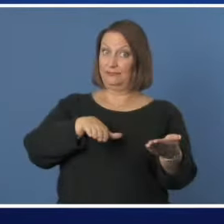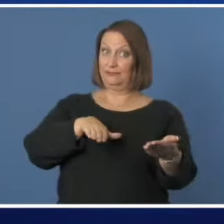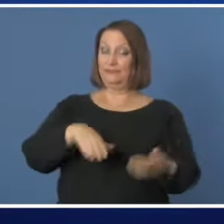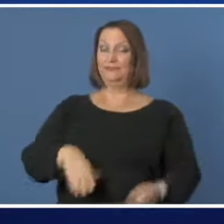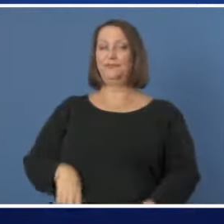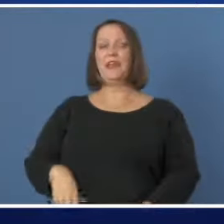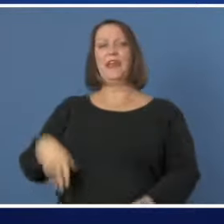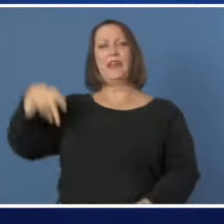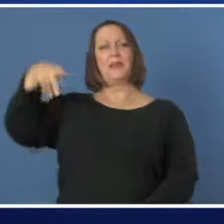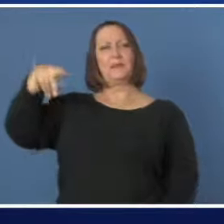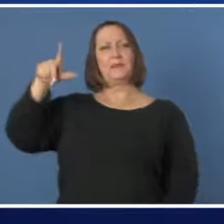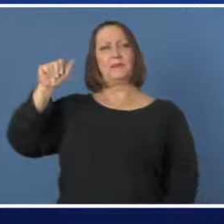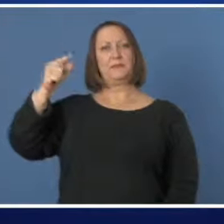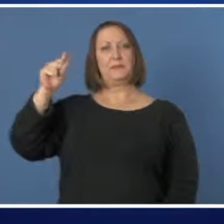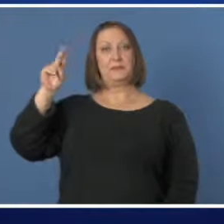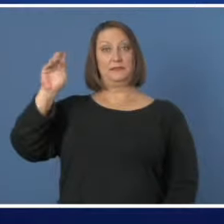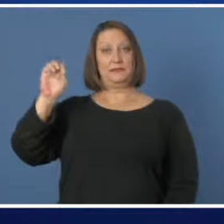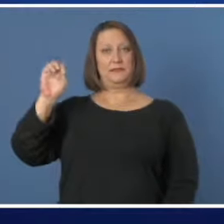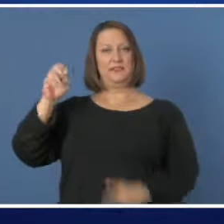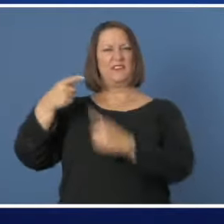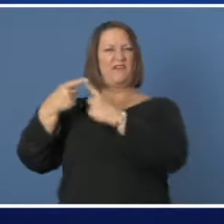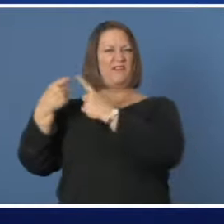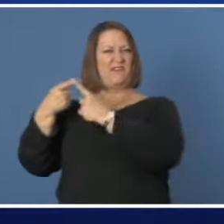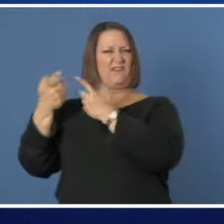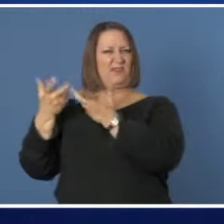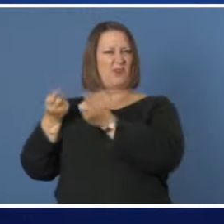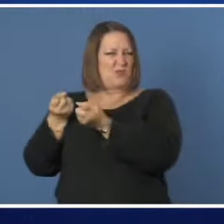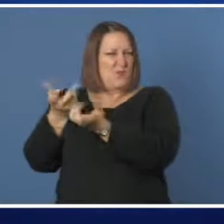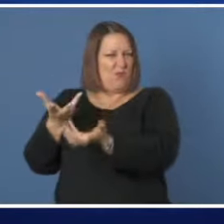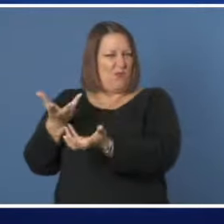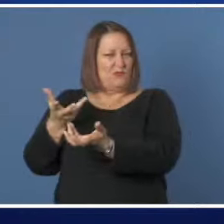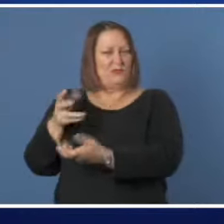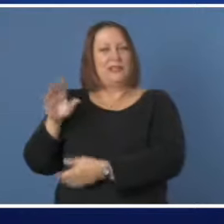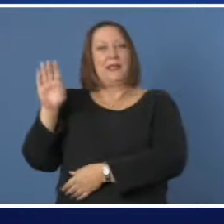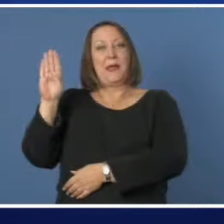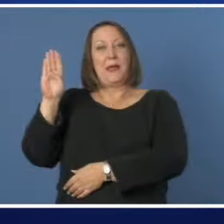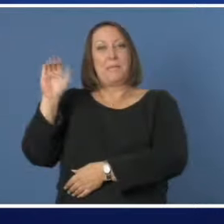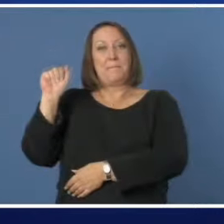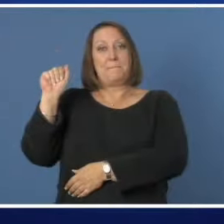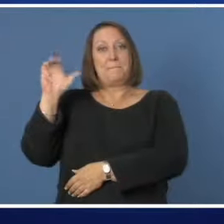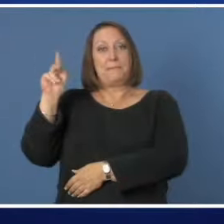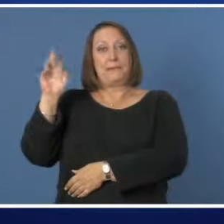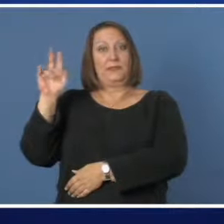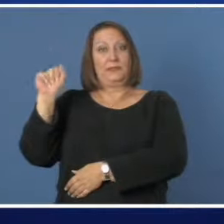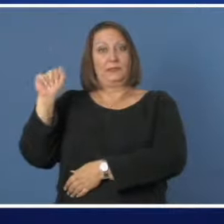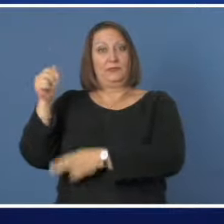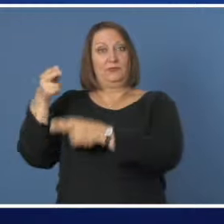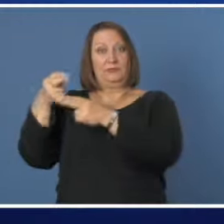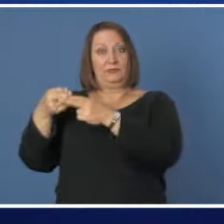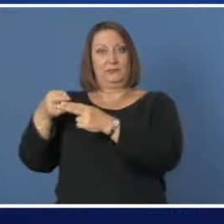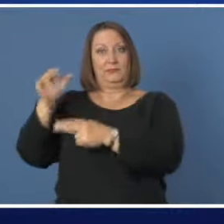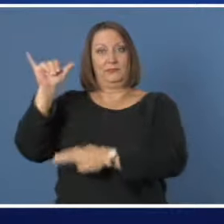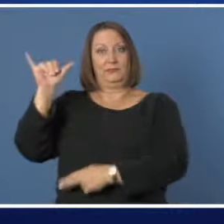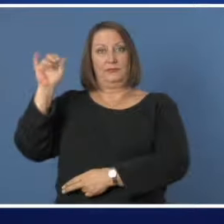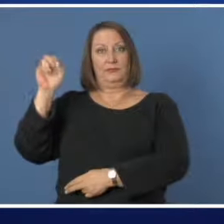Plague is caused by the organism Yersinia pestis.